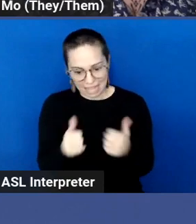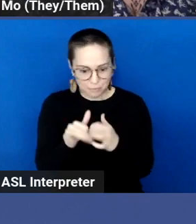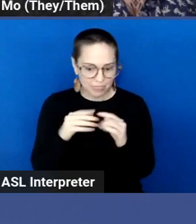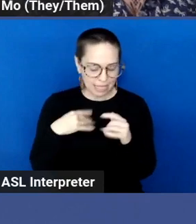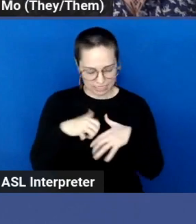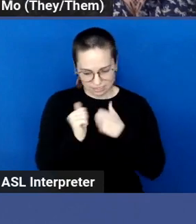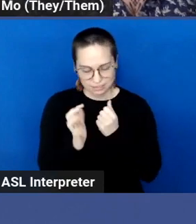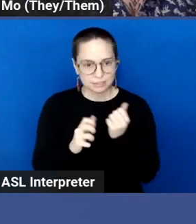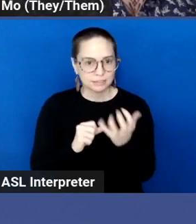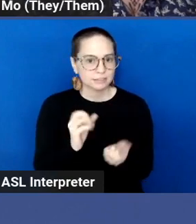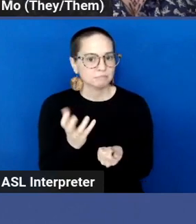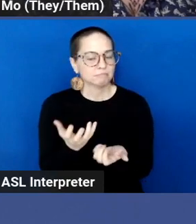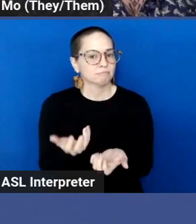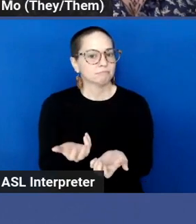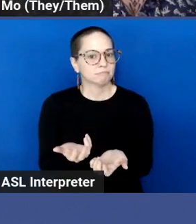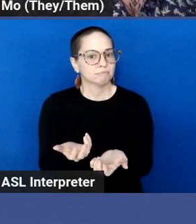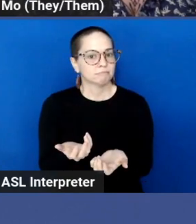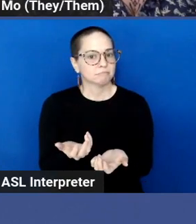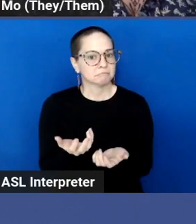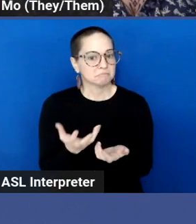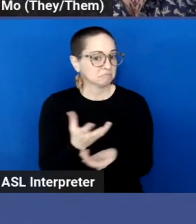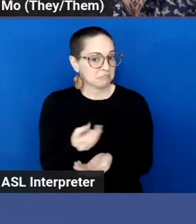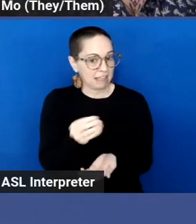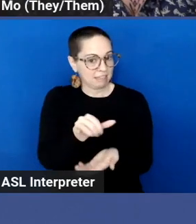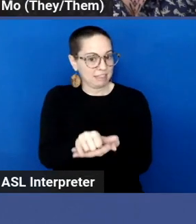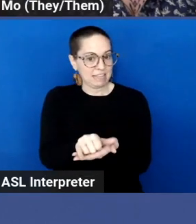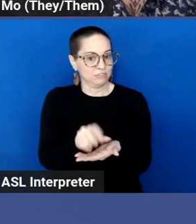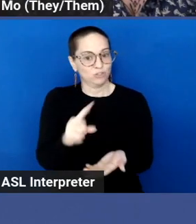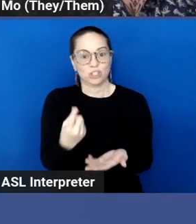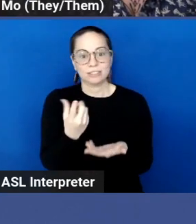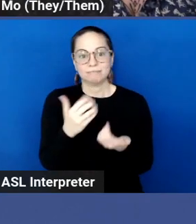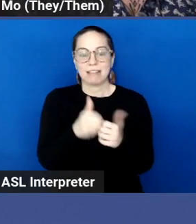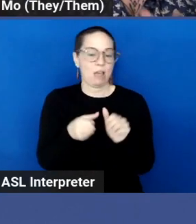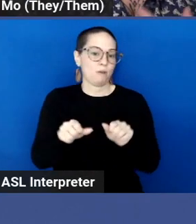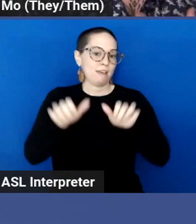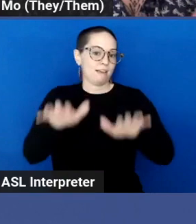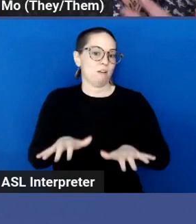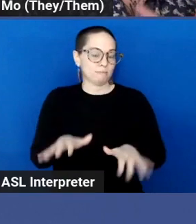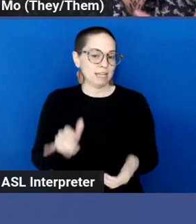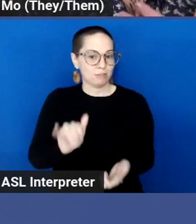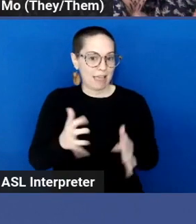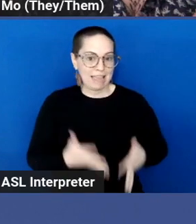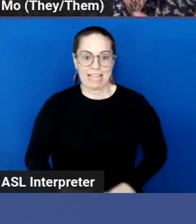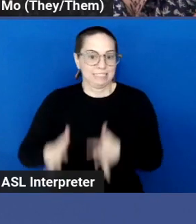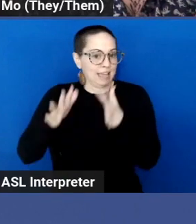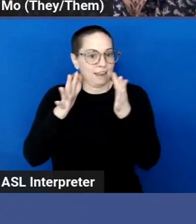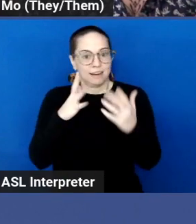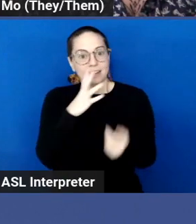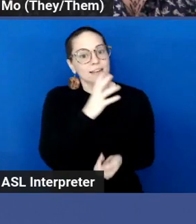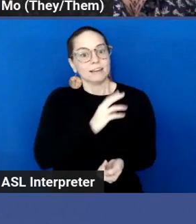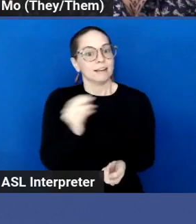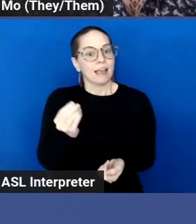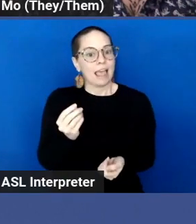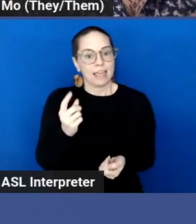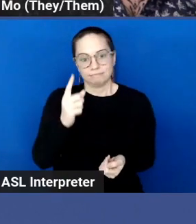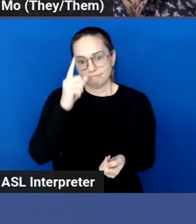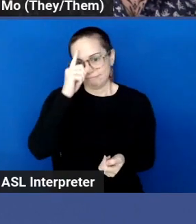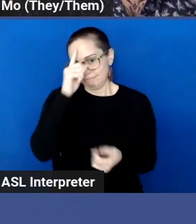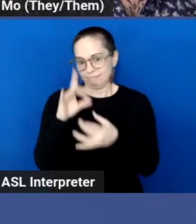apart. And it is just a way to calm the anxiety and get your mind off of something else that you're